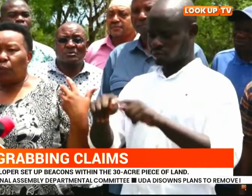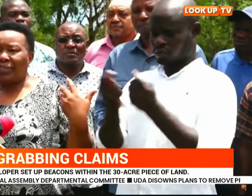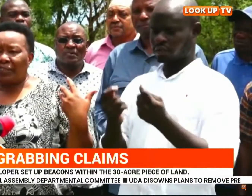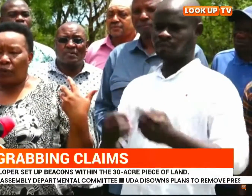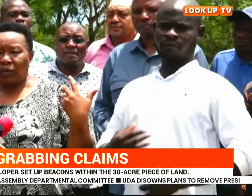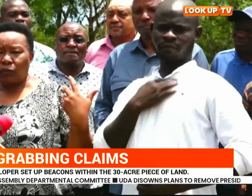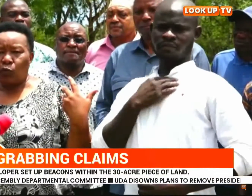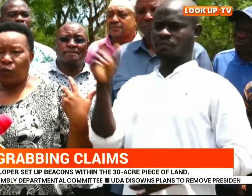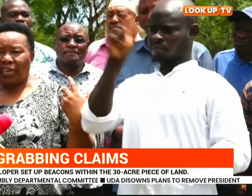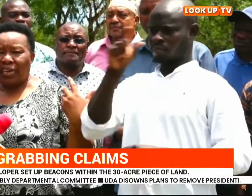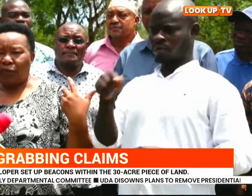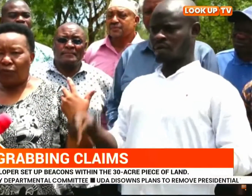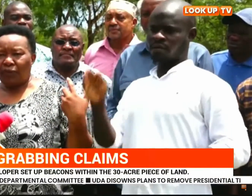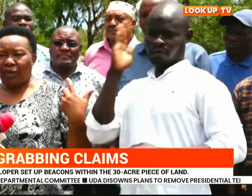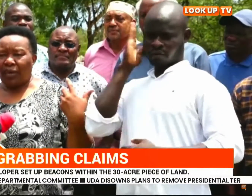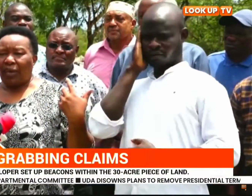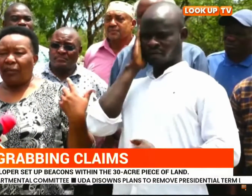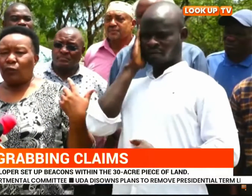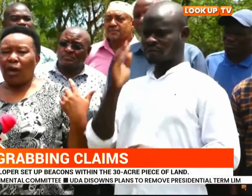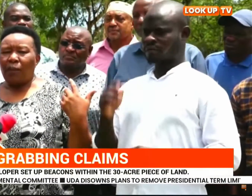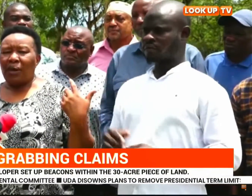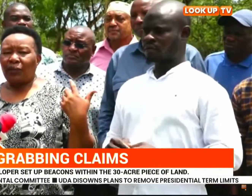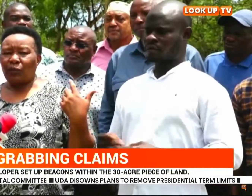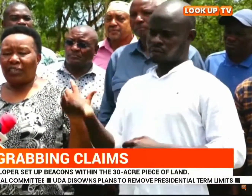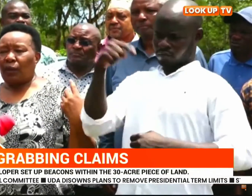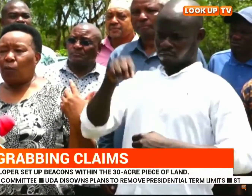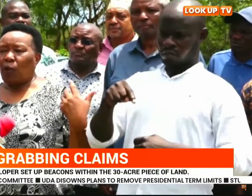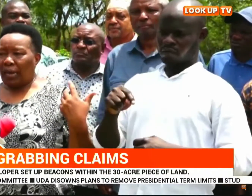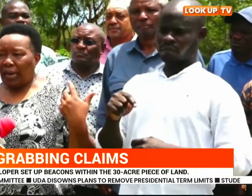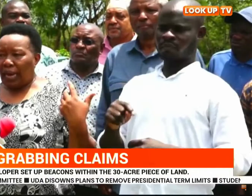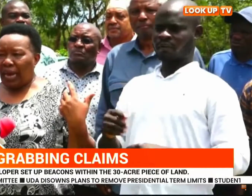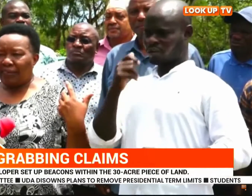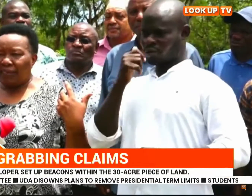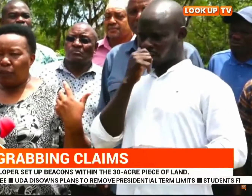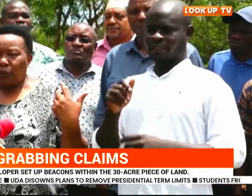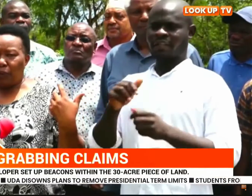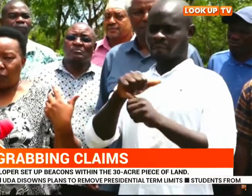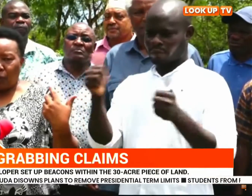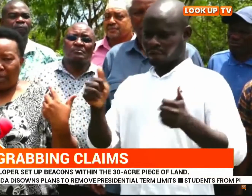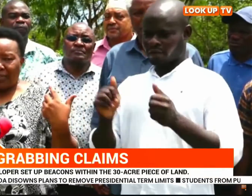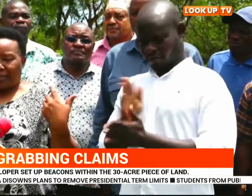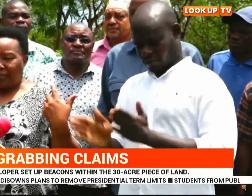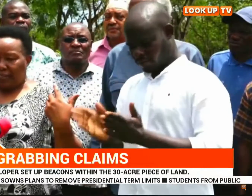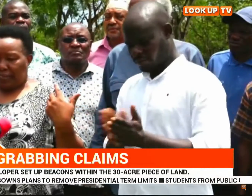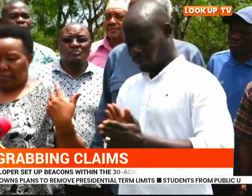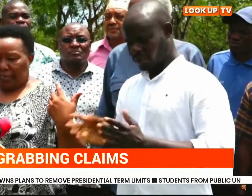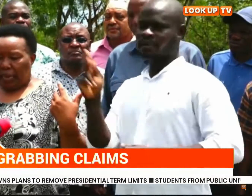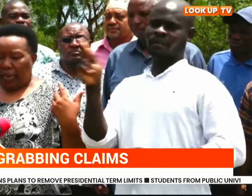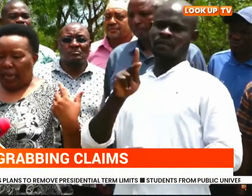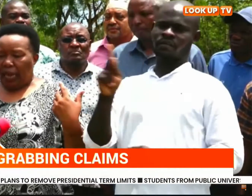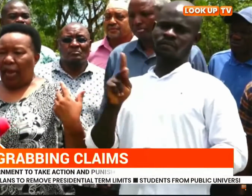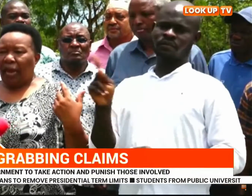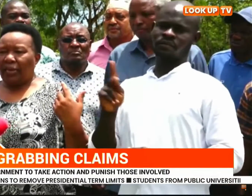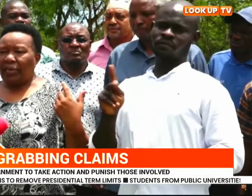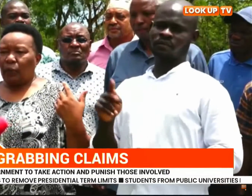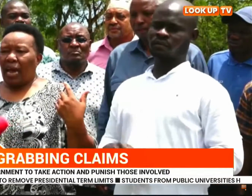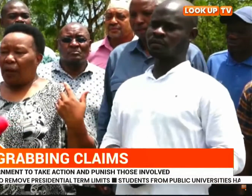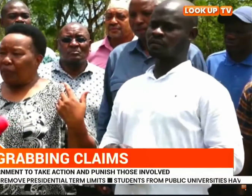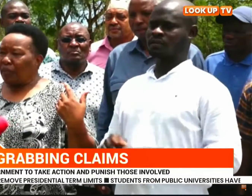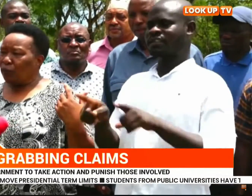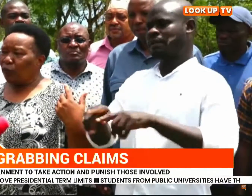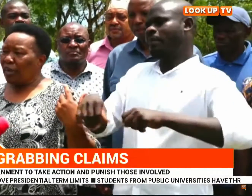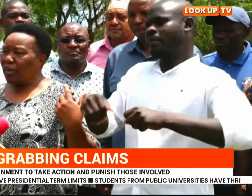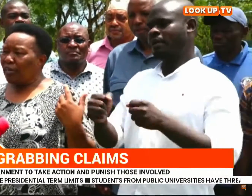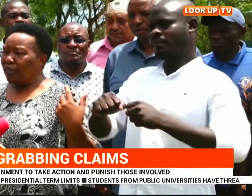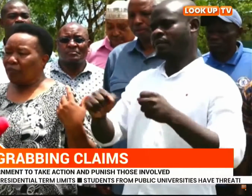visiting Pwani Secondary School for the Deaf to come and wish them well as they prepare for KCSE. And we are